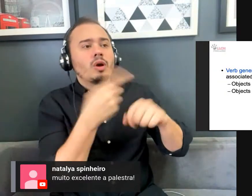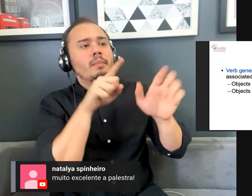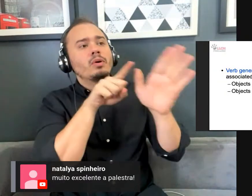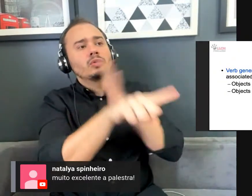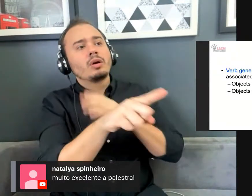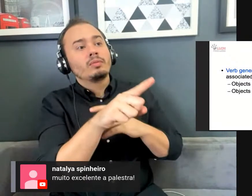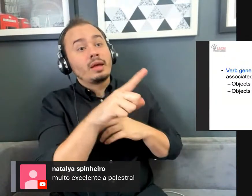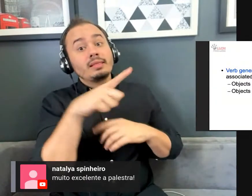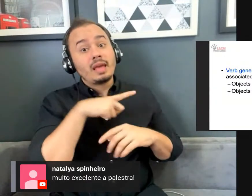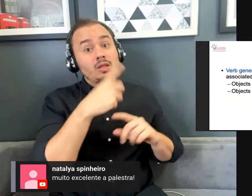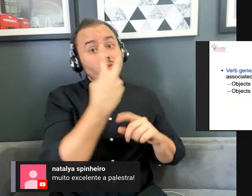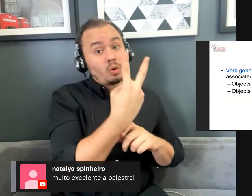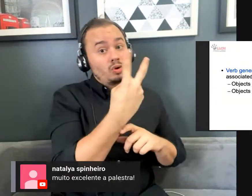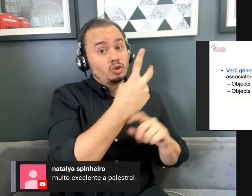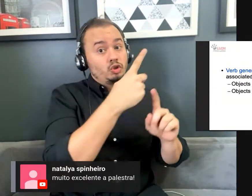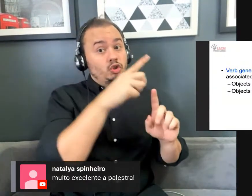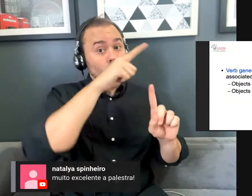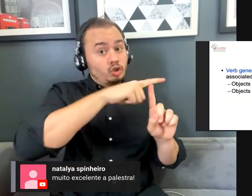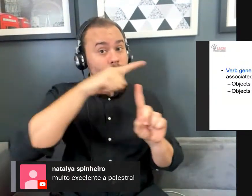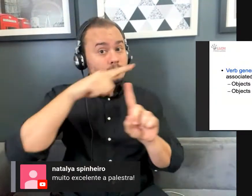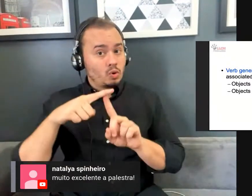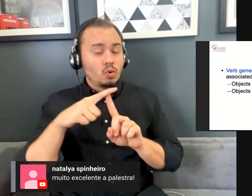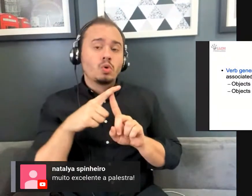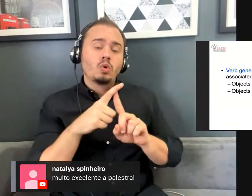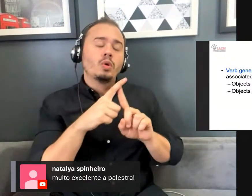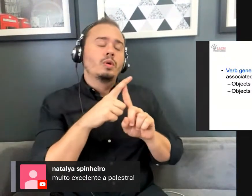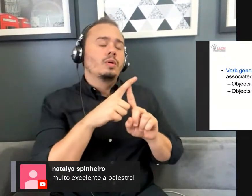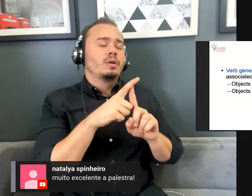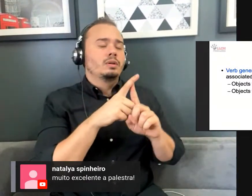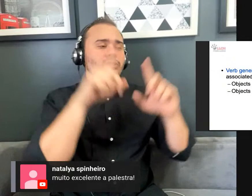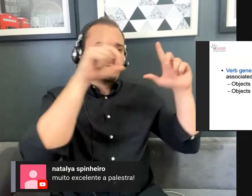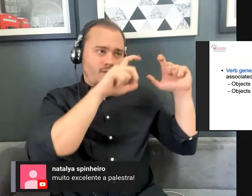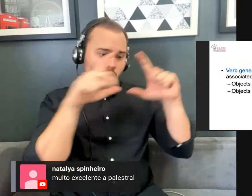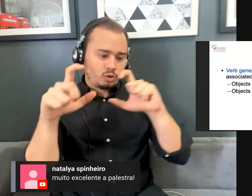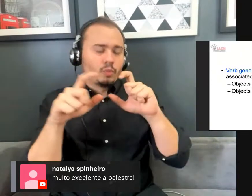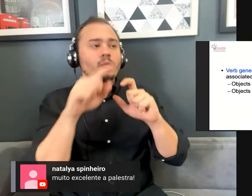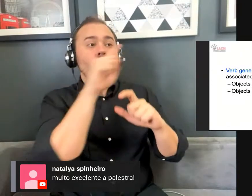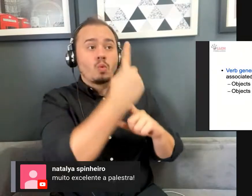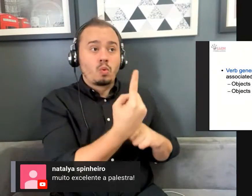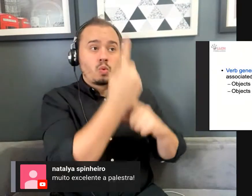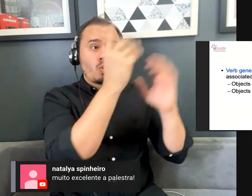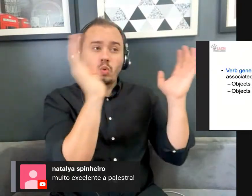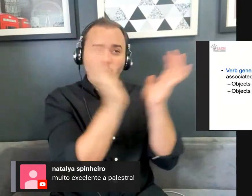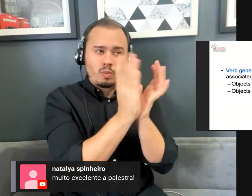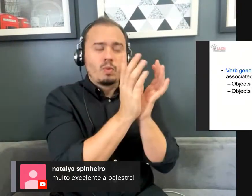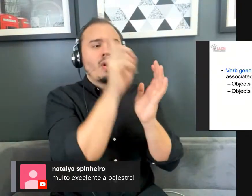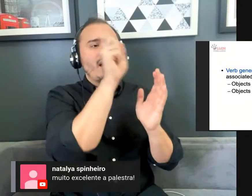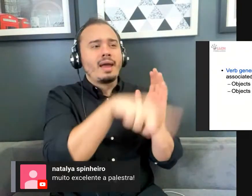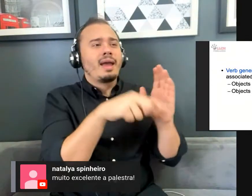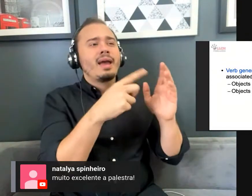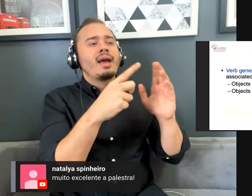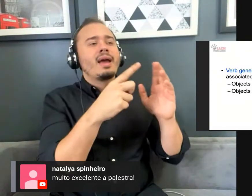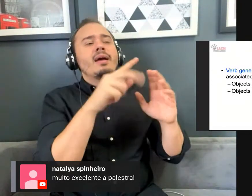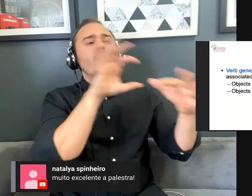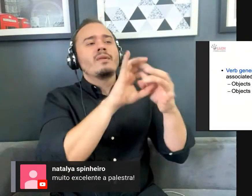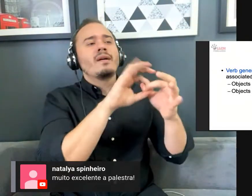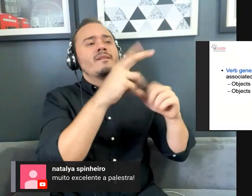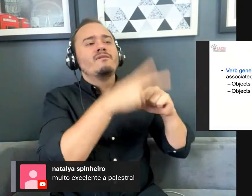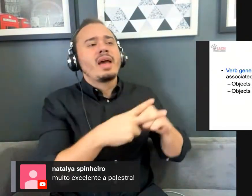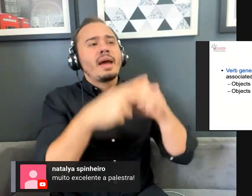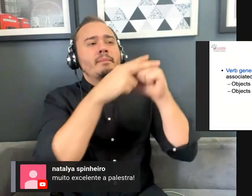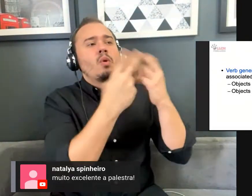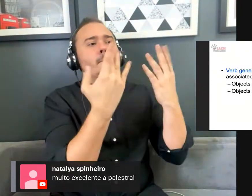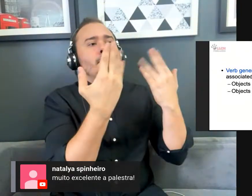of pictures. One picture elicited these handling verbs, and the other set of pictures elicited verbs, but they didn't have